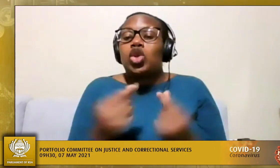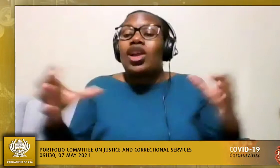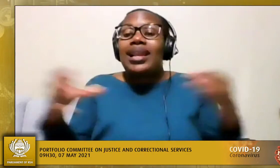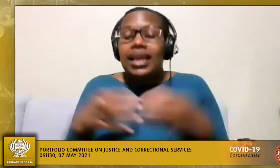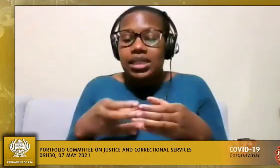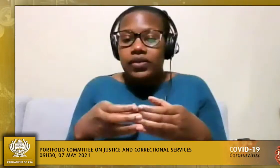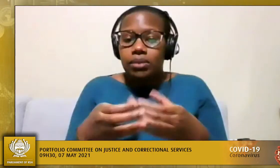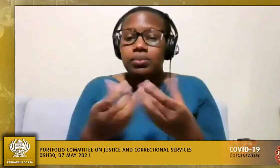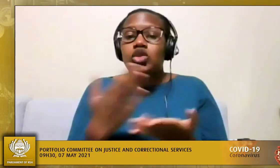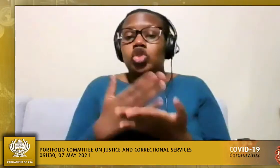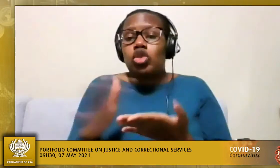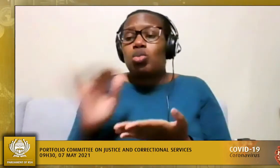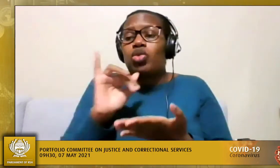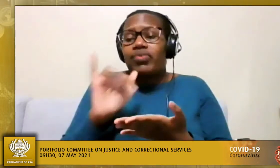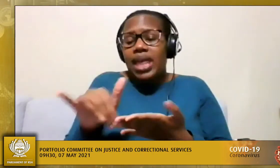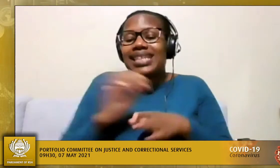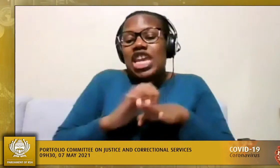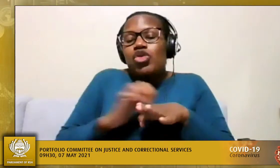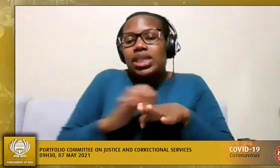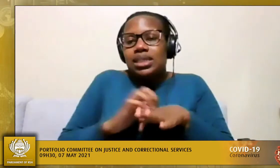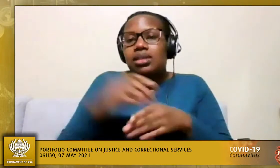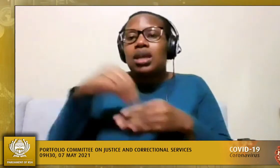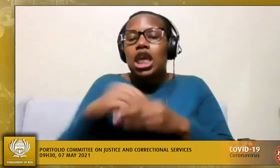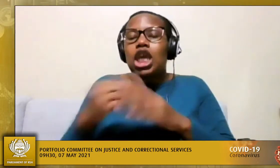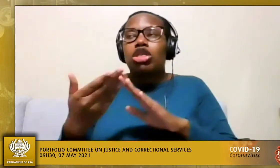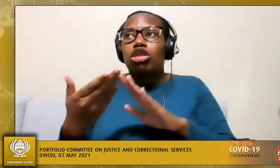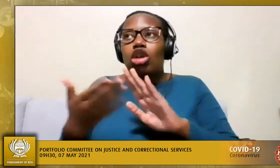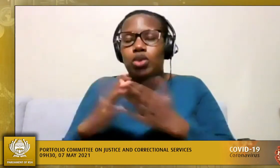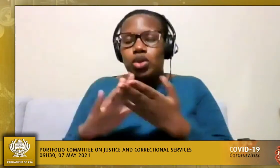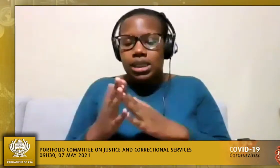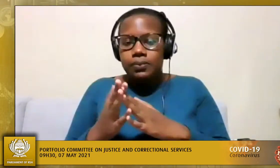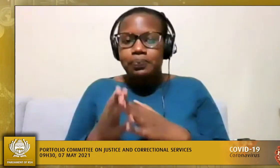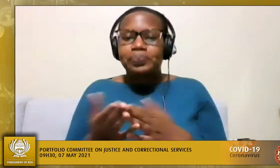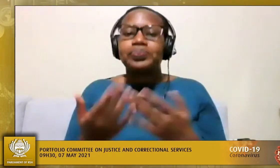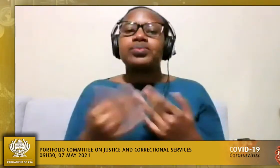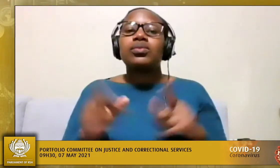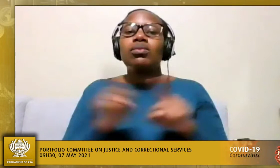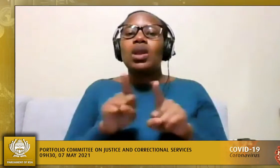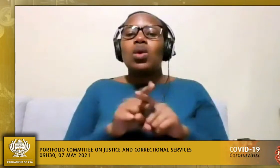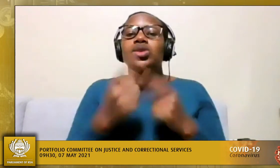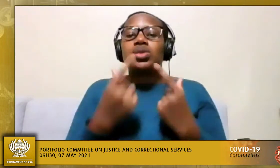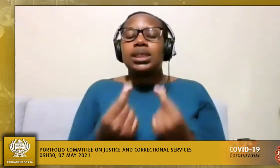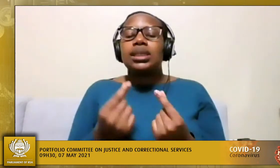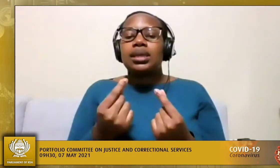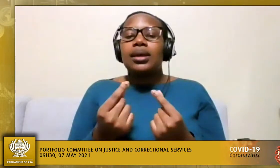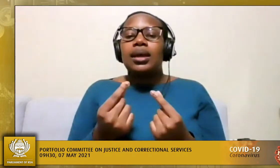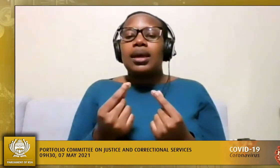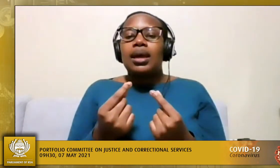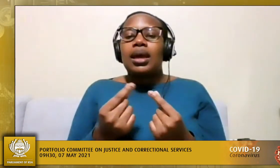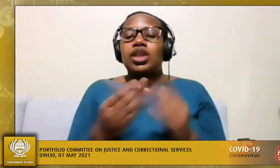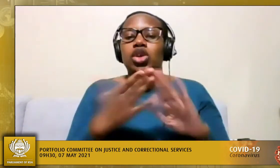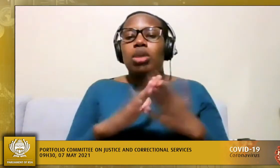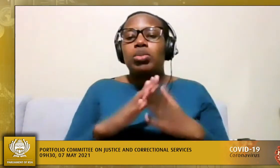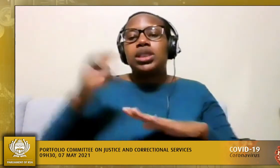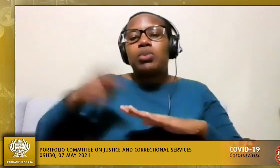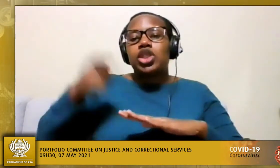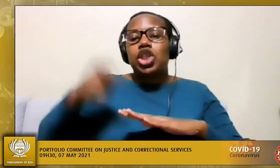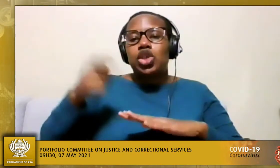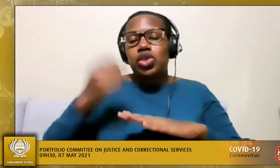that as the irritant in the communities as well what we also did in addition to the community prosecution